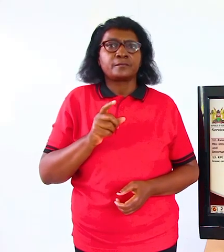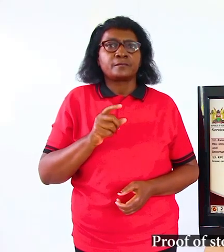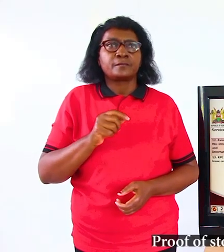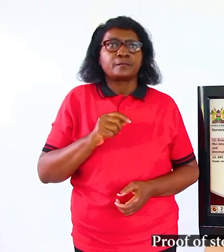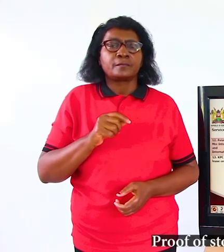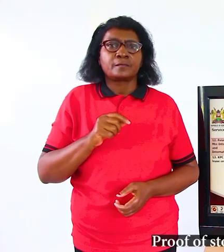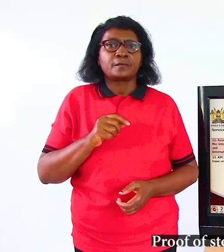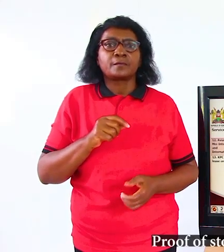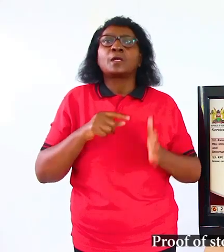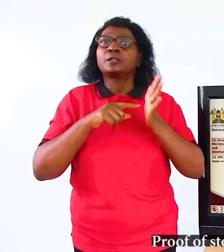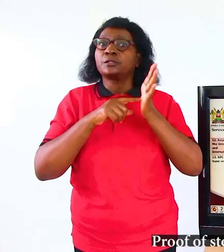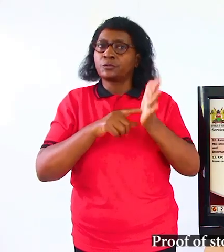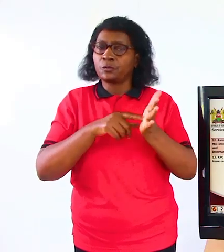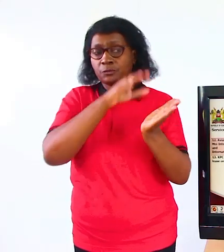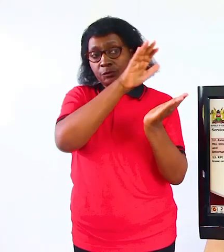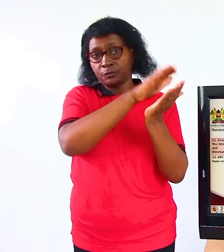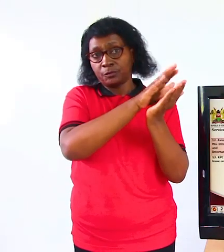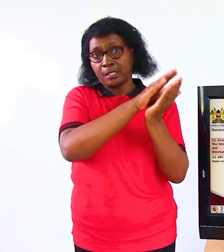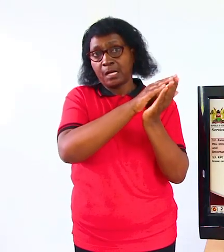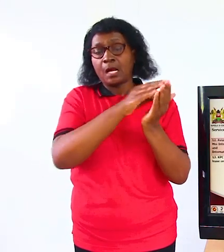proof of stock entitlement,